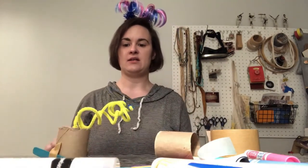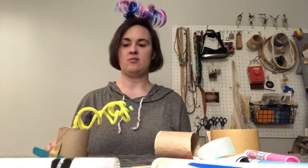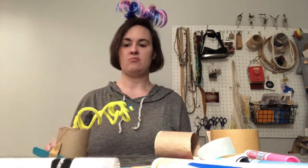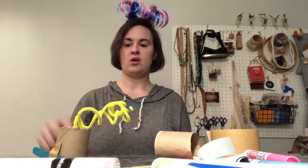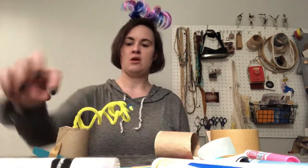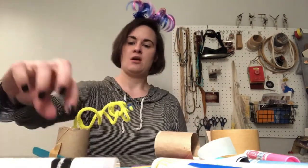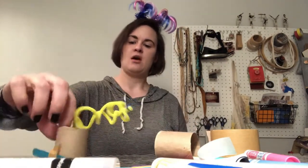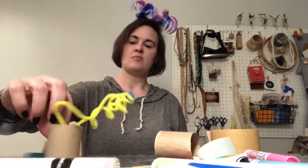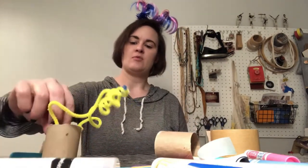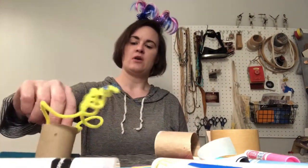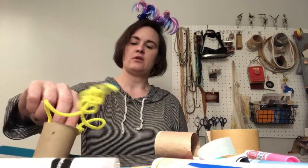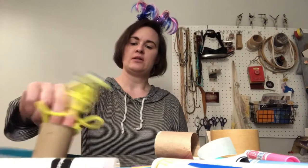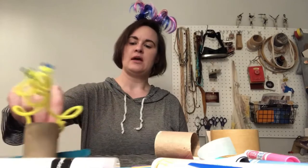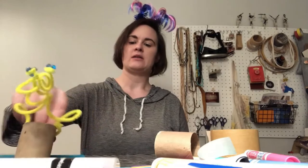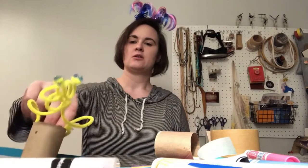up. Maybe walk around like that.